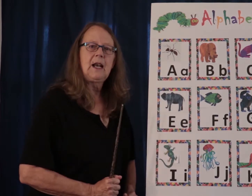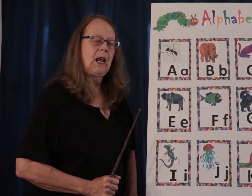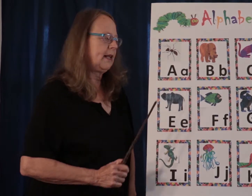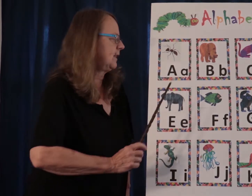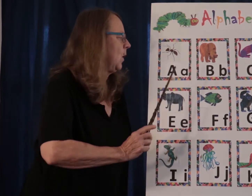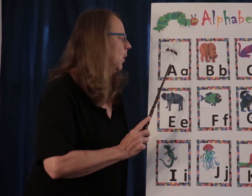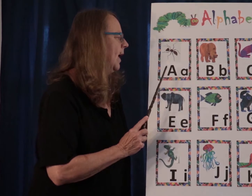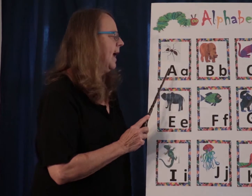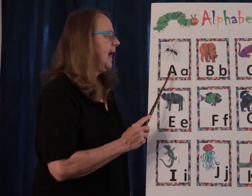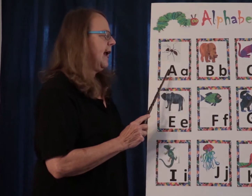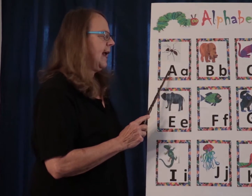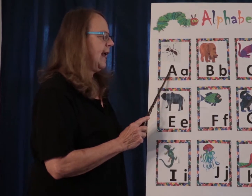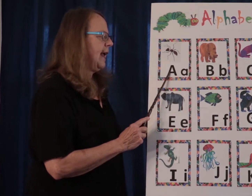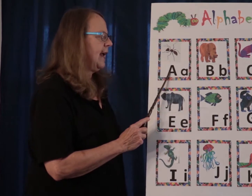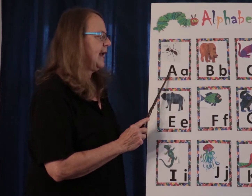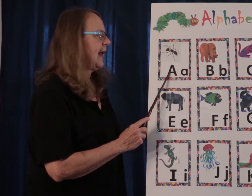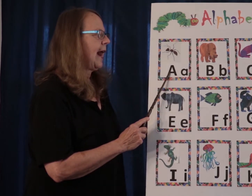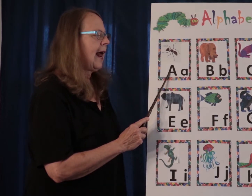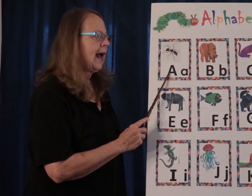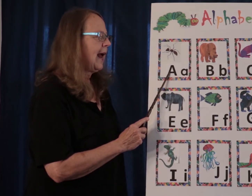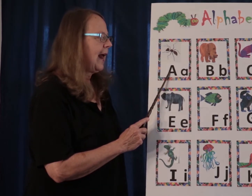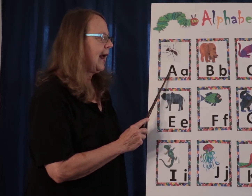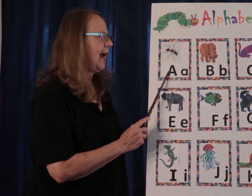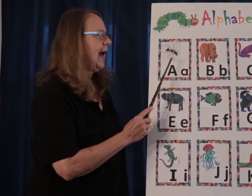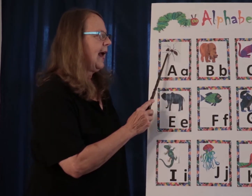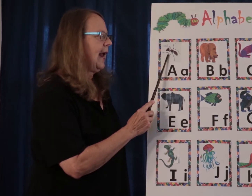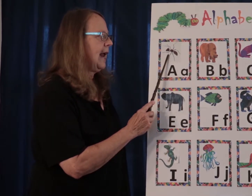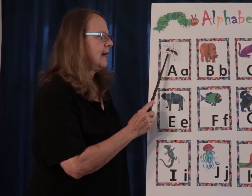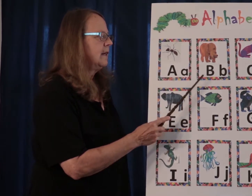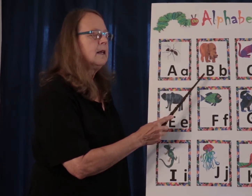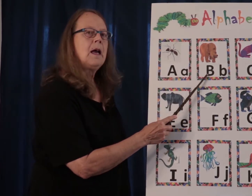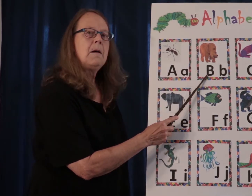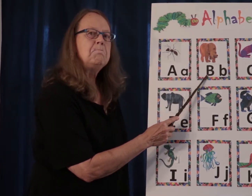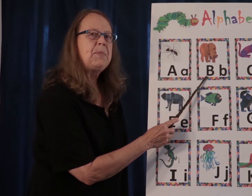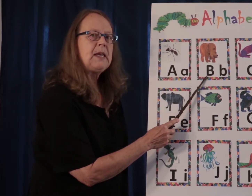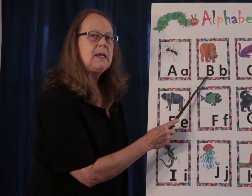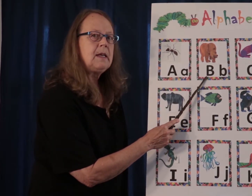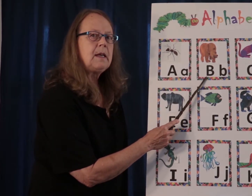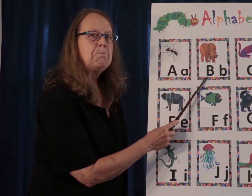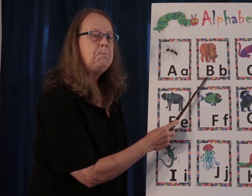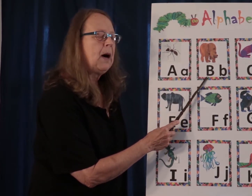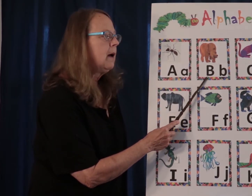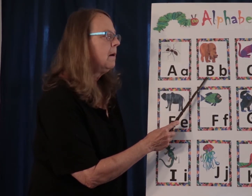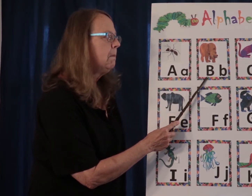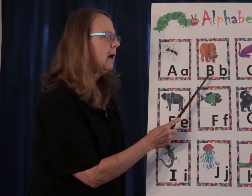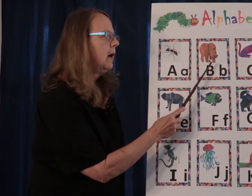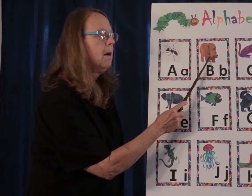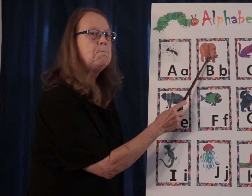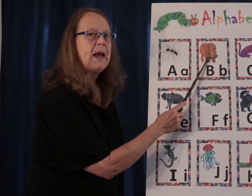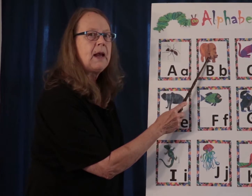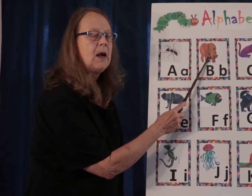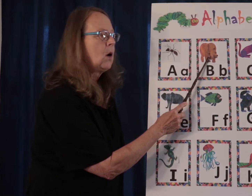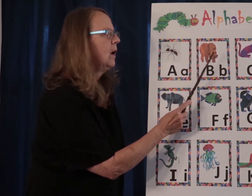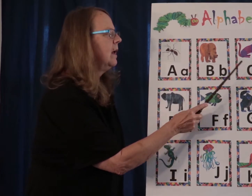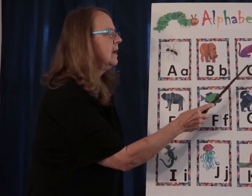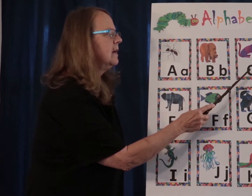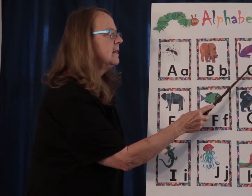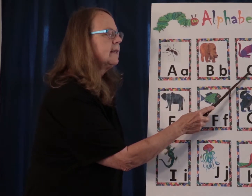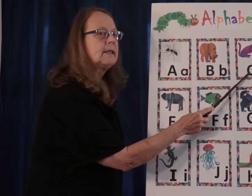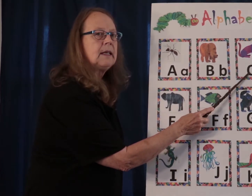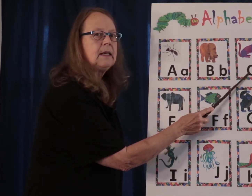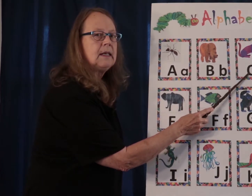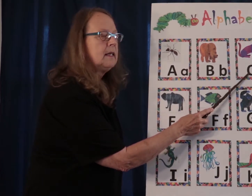Ready? Let's go. A, a, a, ant. B, b, b, b, bear.